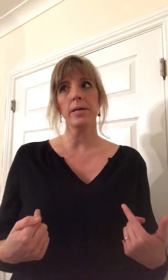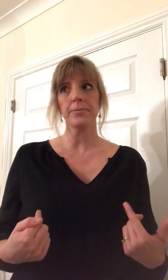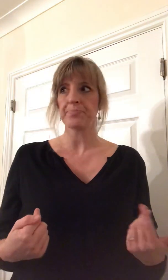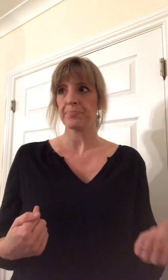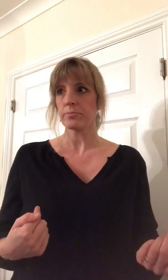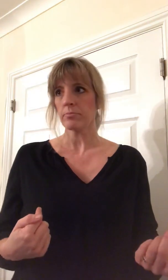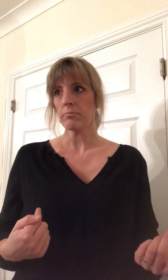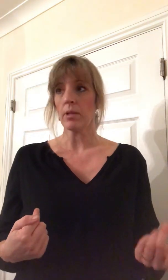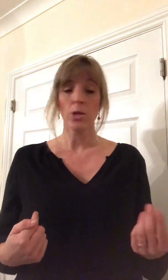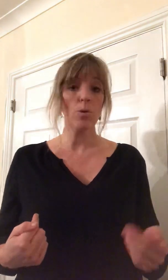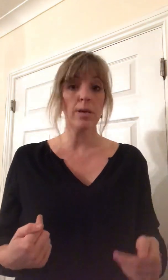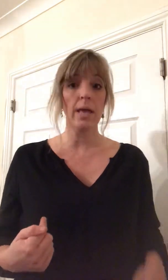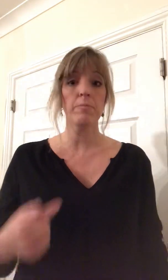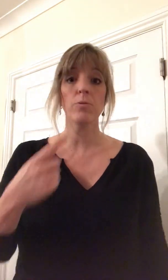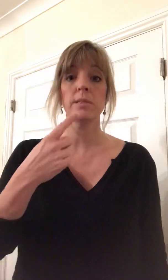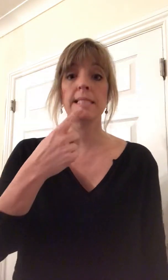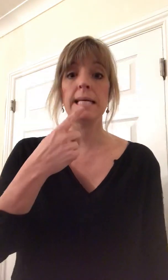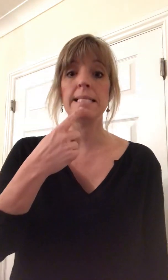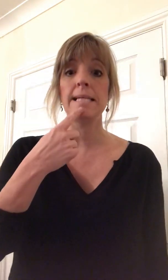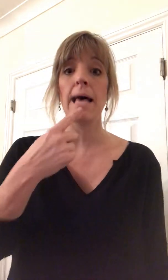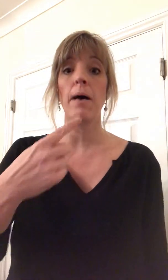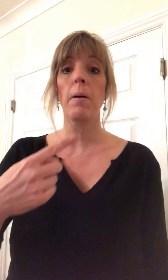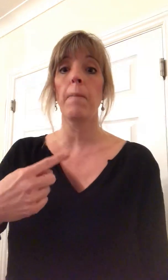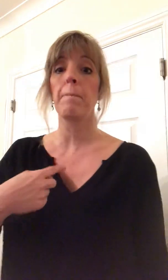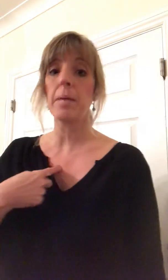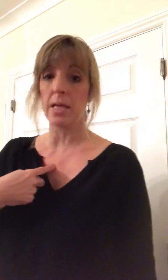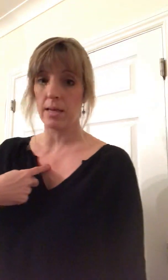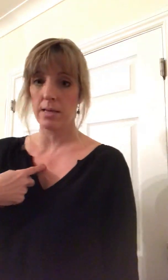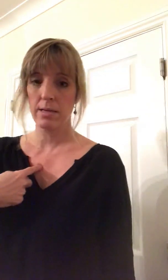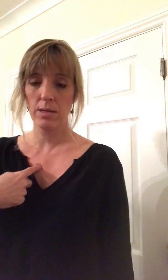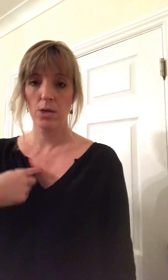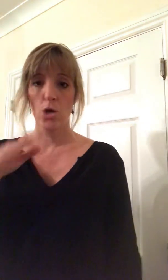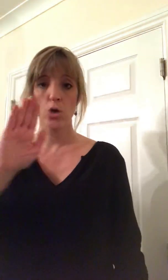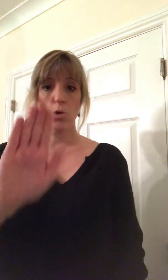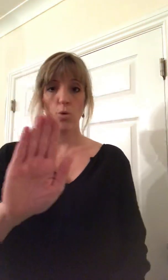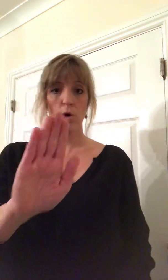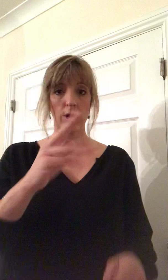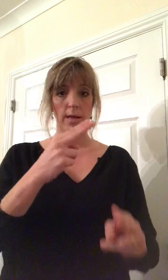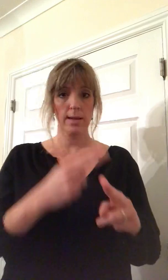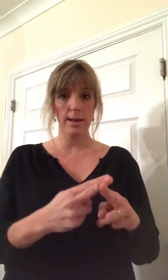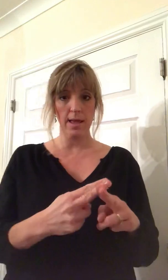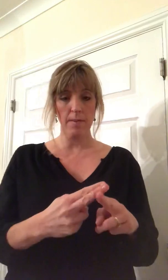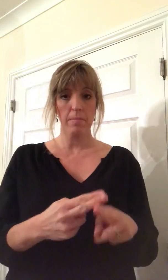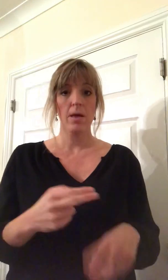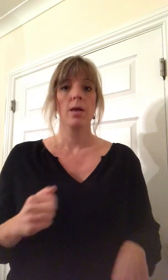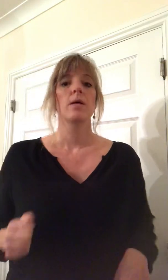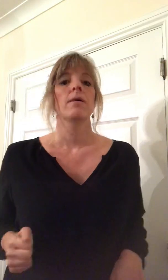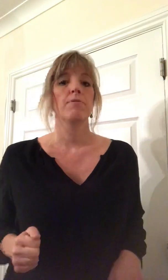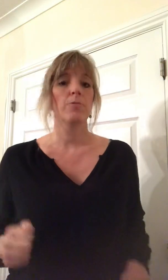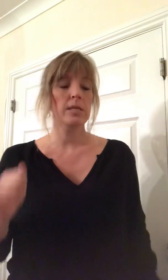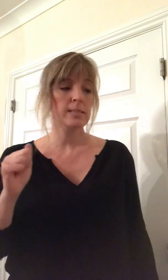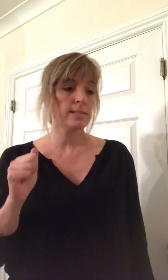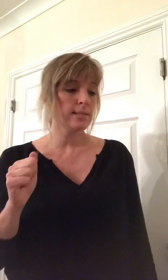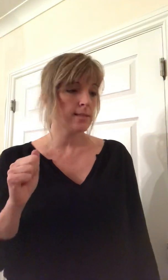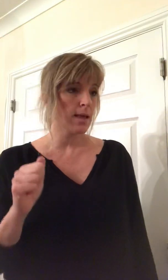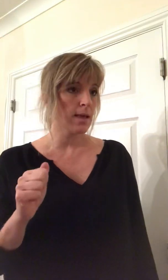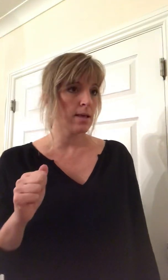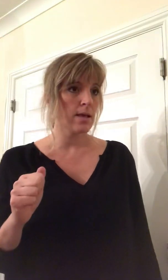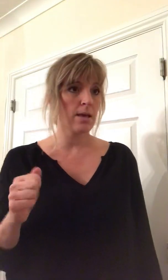me your name, you would say tell me your name. If you wanted to say, if